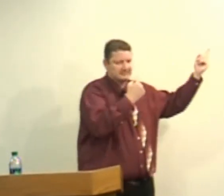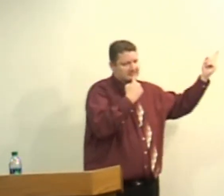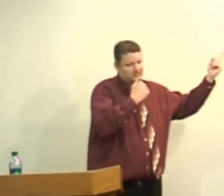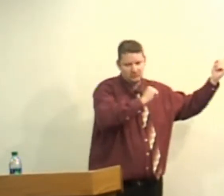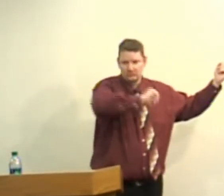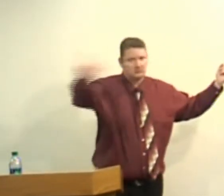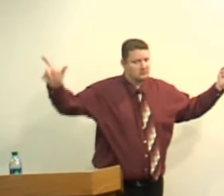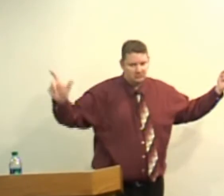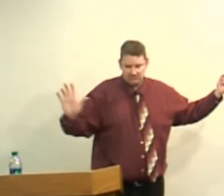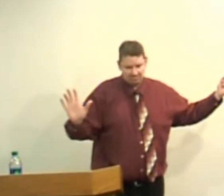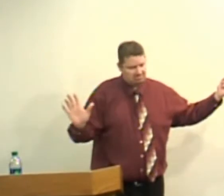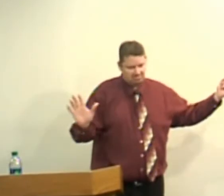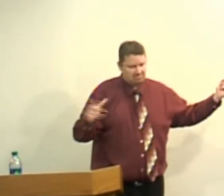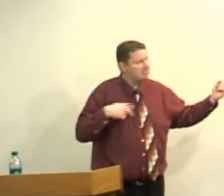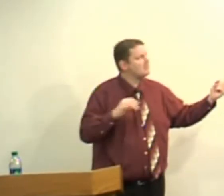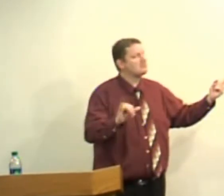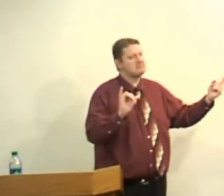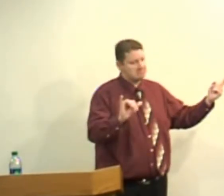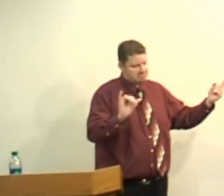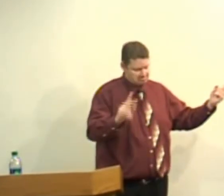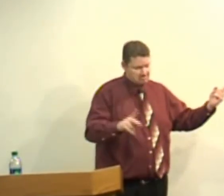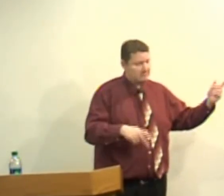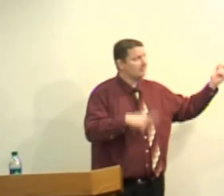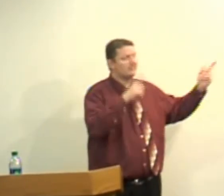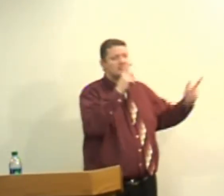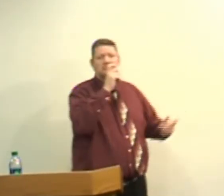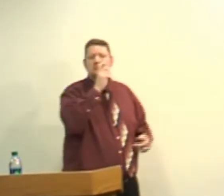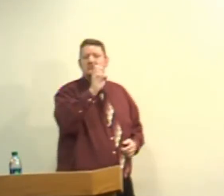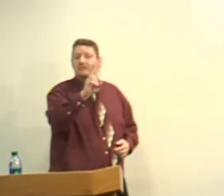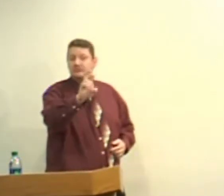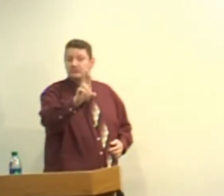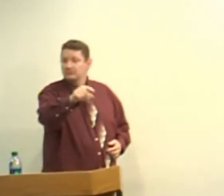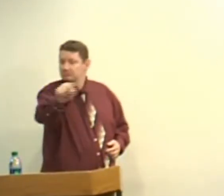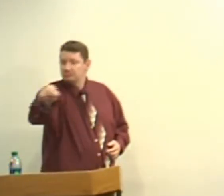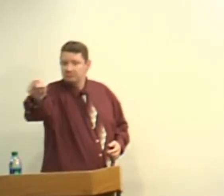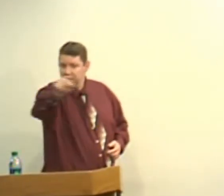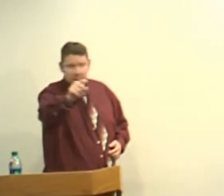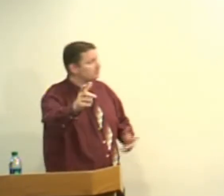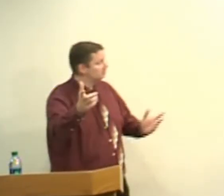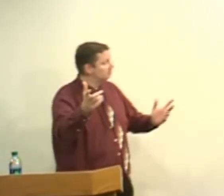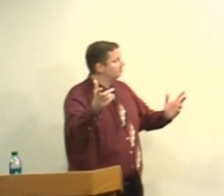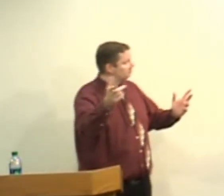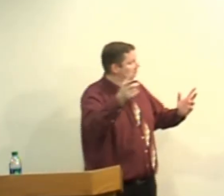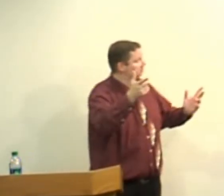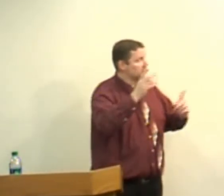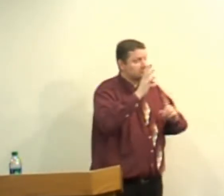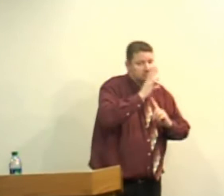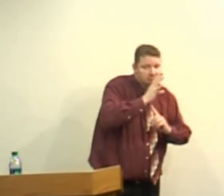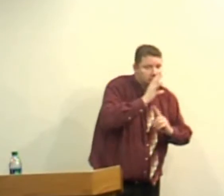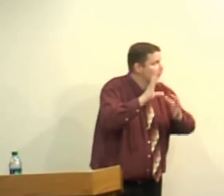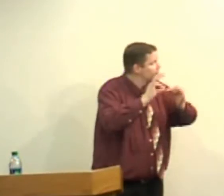Now it says here, whosoever speaks, whichever one of you speaks,